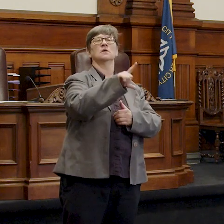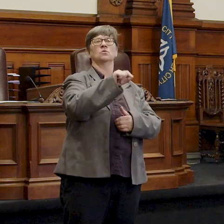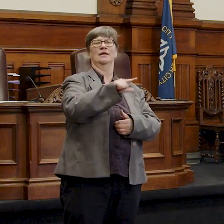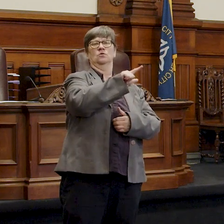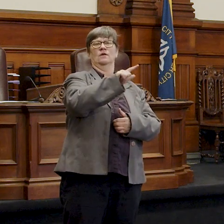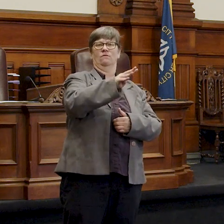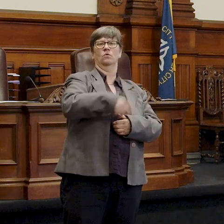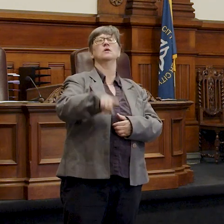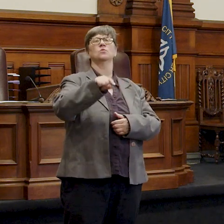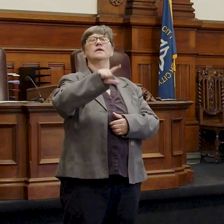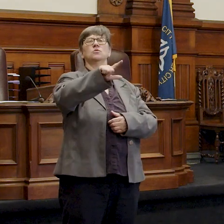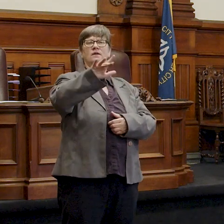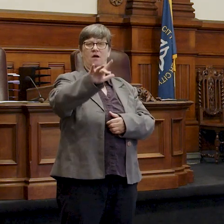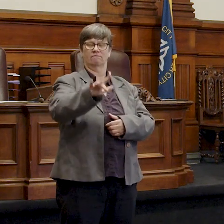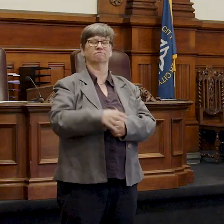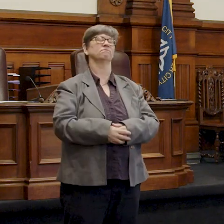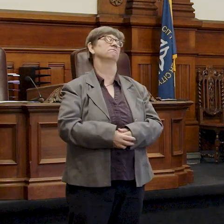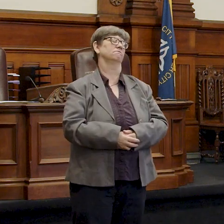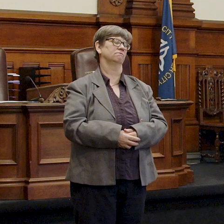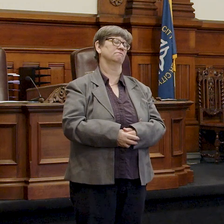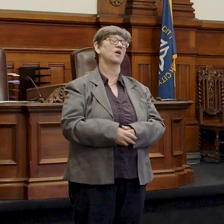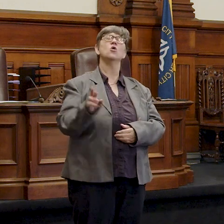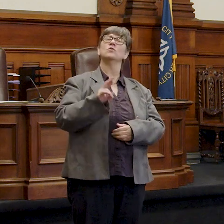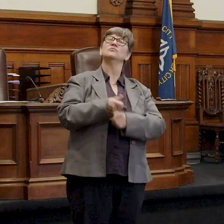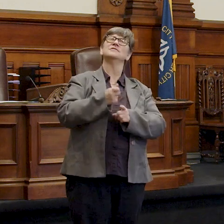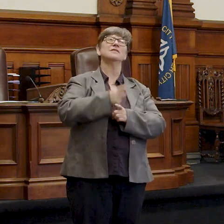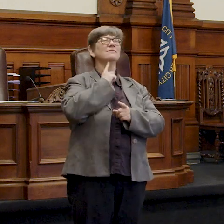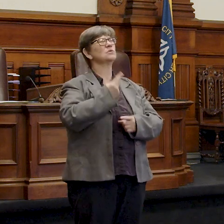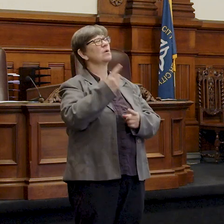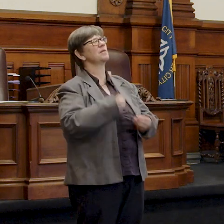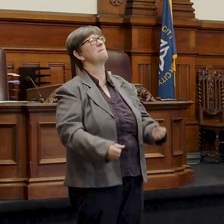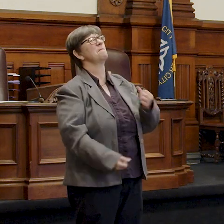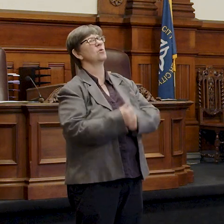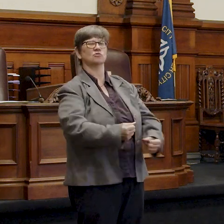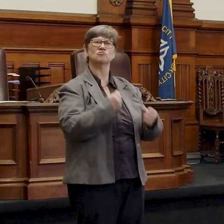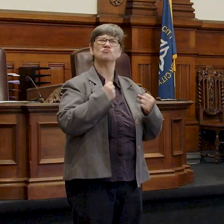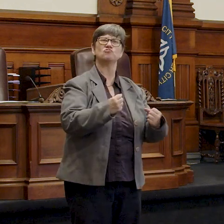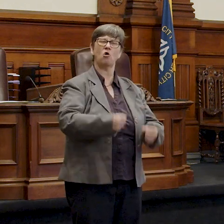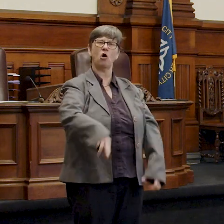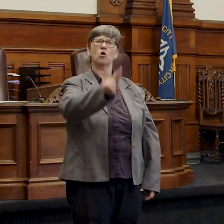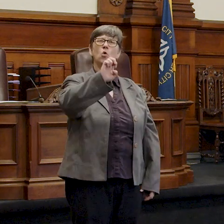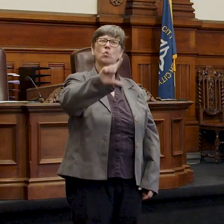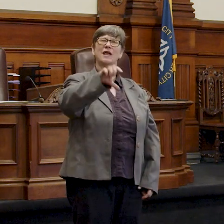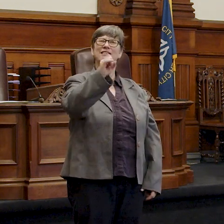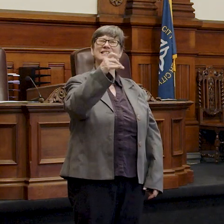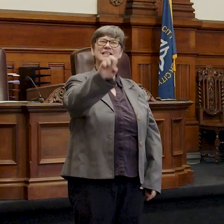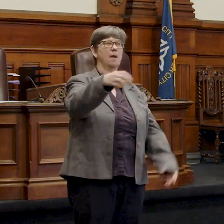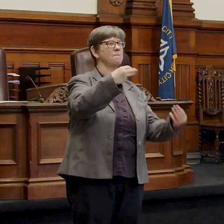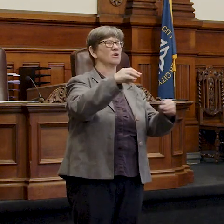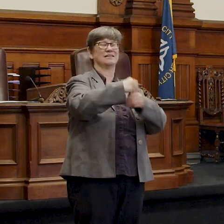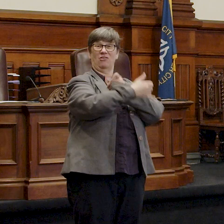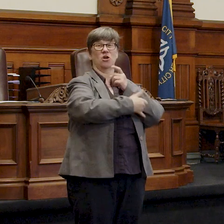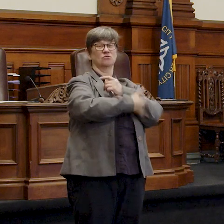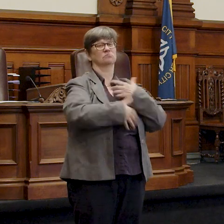Rochester remains one of the strongest real estate markets in the country. While we are not increasing